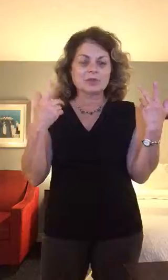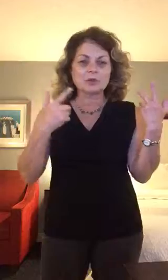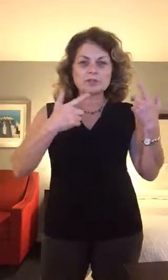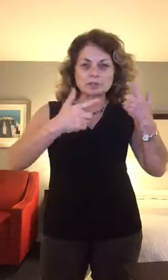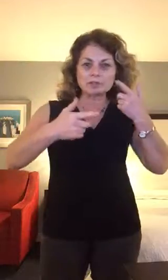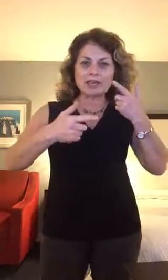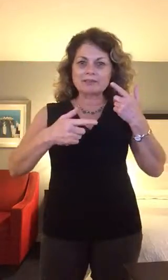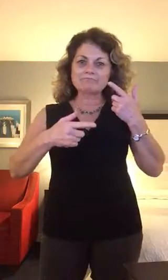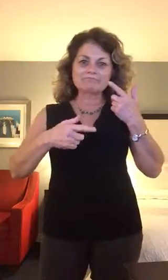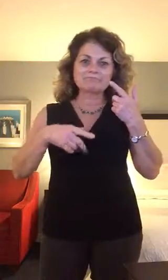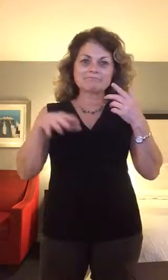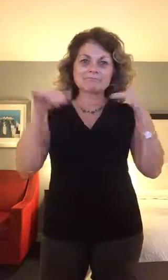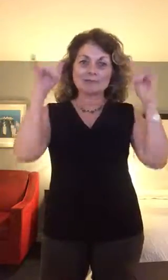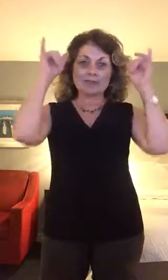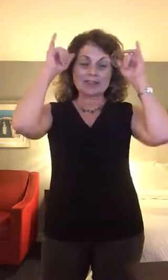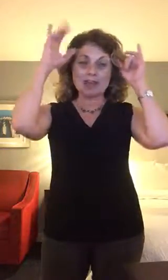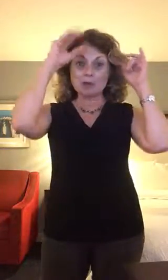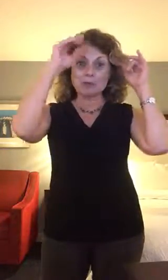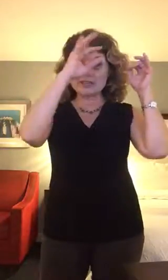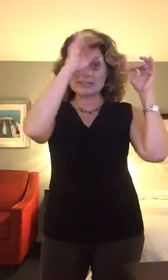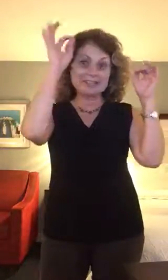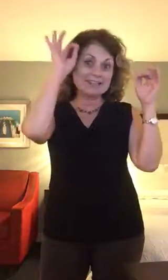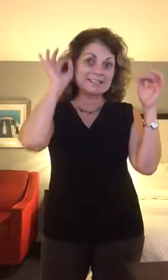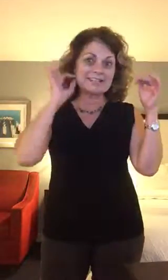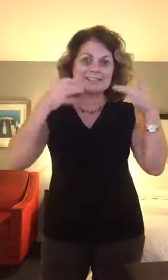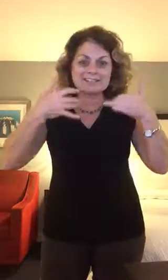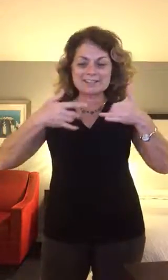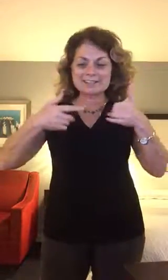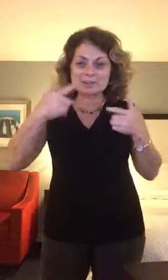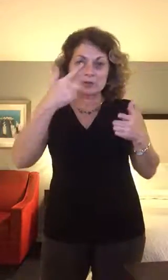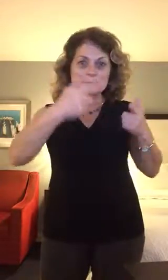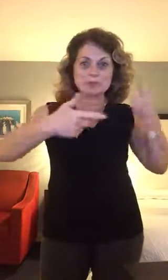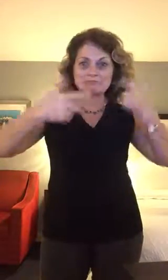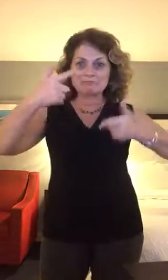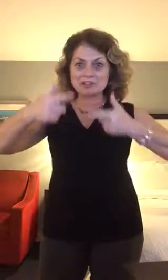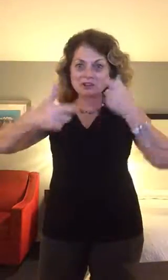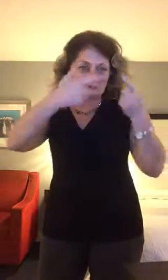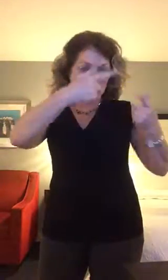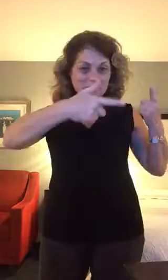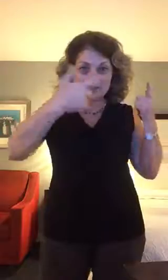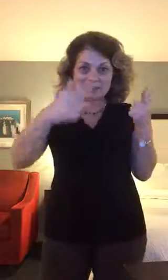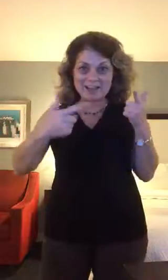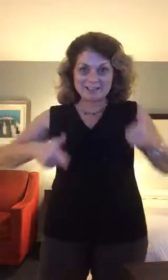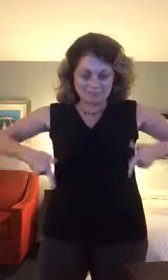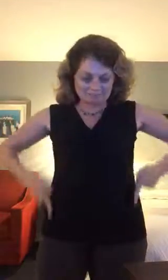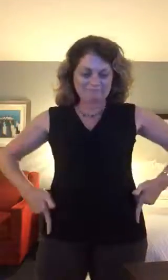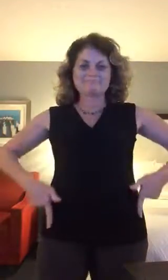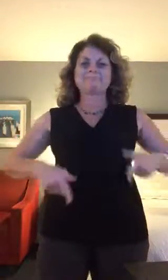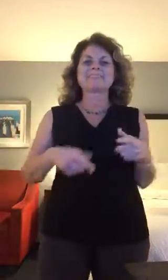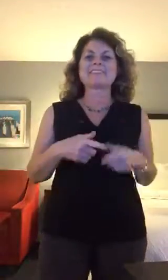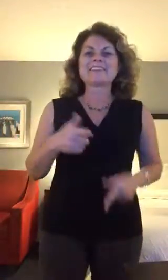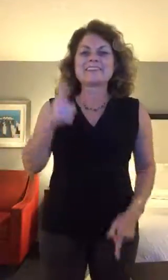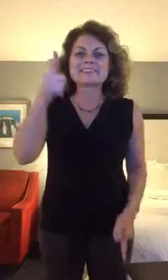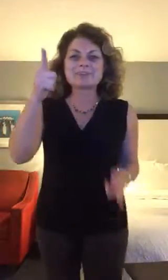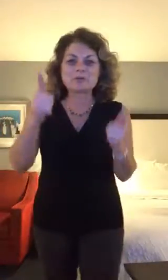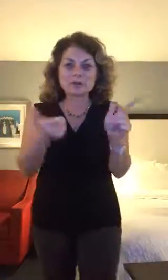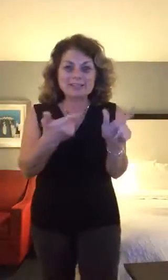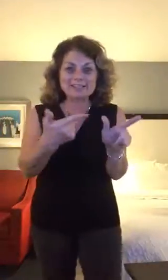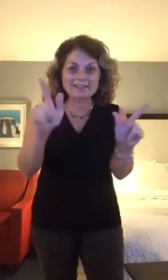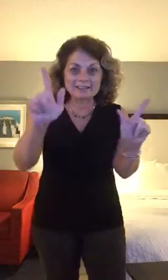we used to play cowboys and Indians, and so we would, with the guns. So we're going to take these